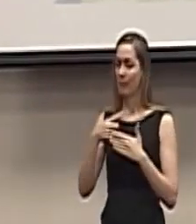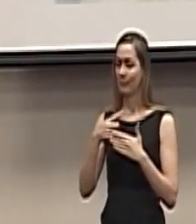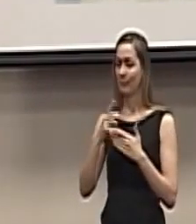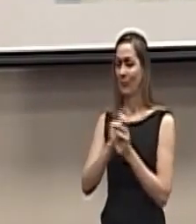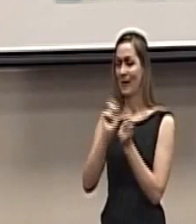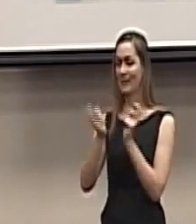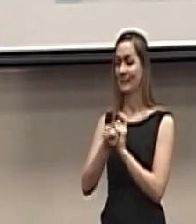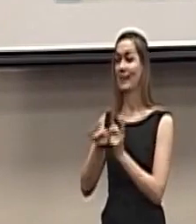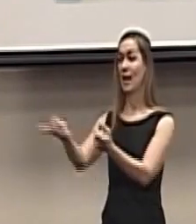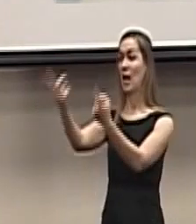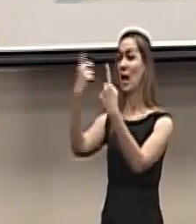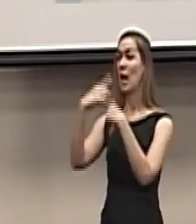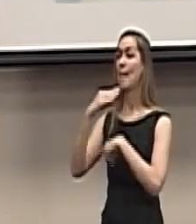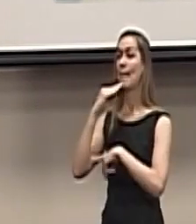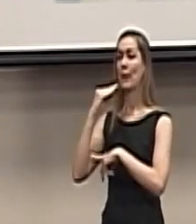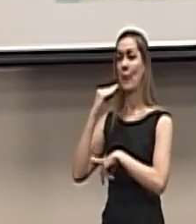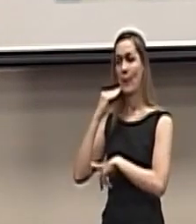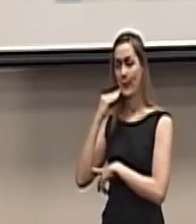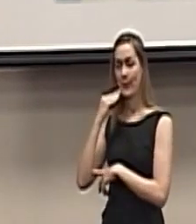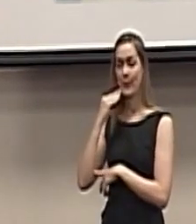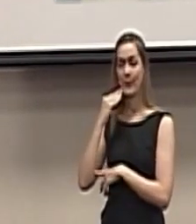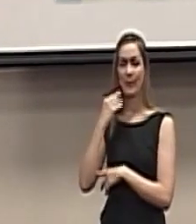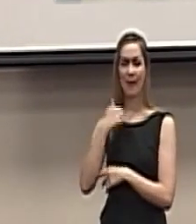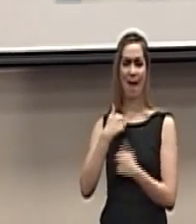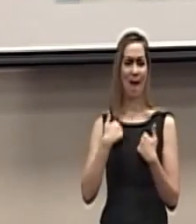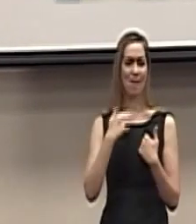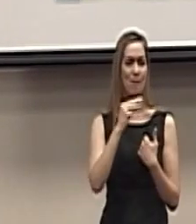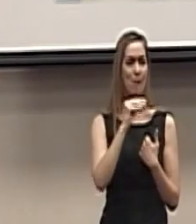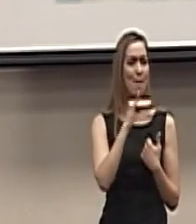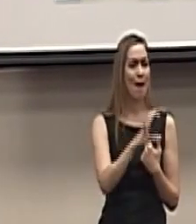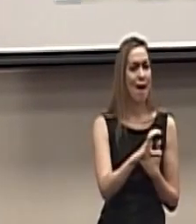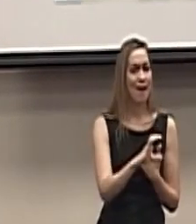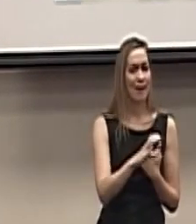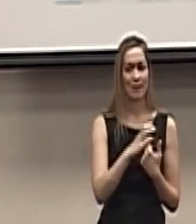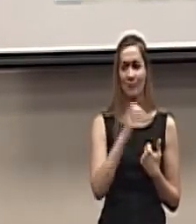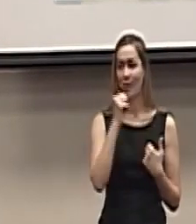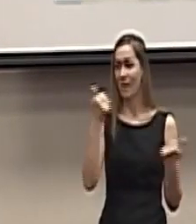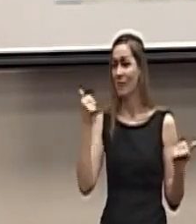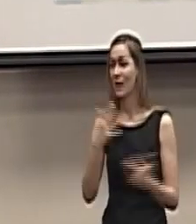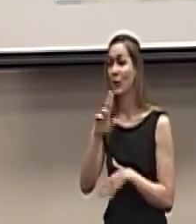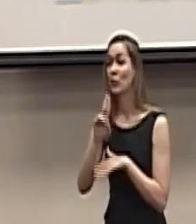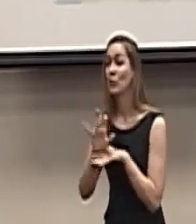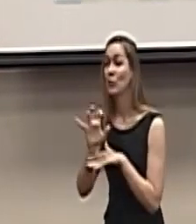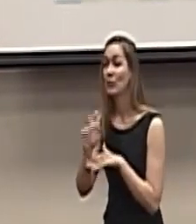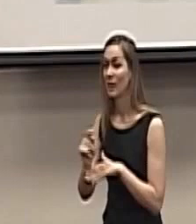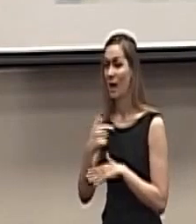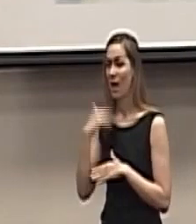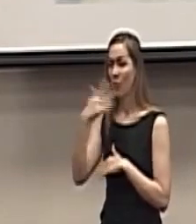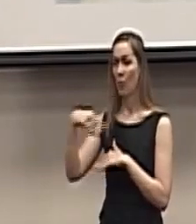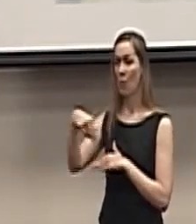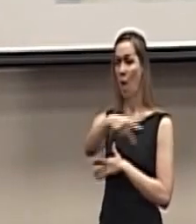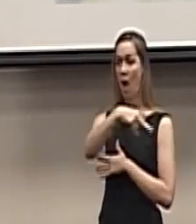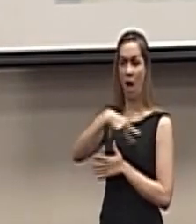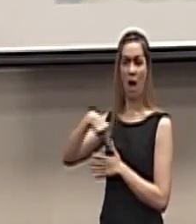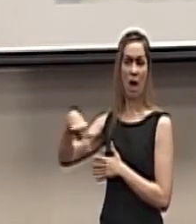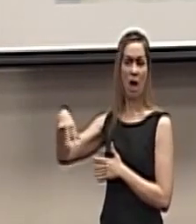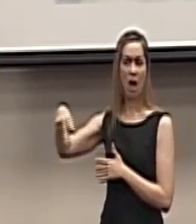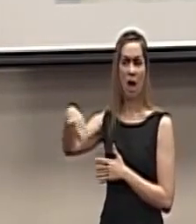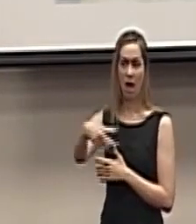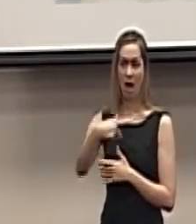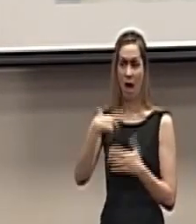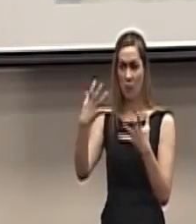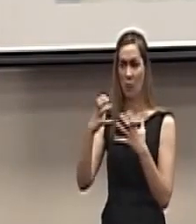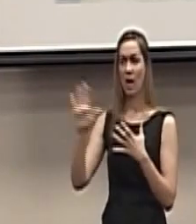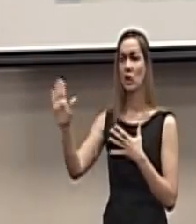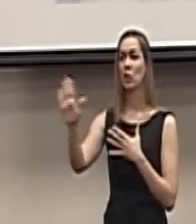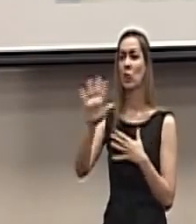Now, I have a microphone here, and I'm not afraid to use it. Right? I'm going to walk around with this in just a second, and what I want to do is I just want to kind of get your